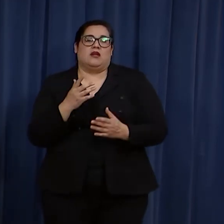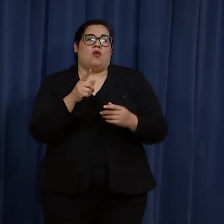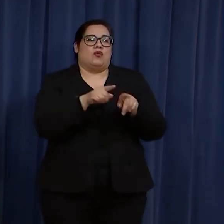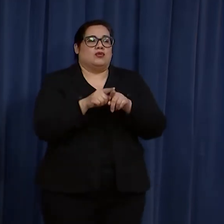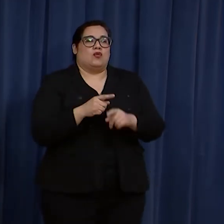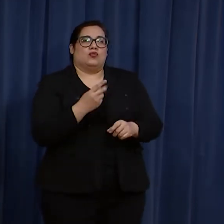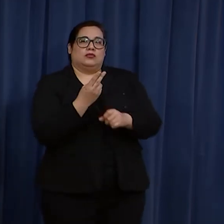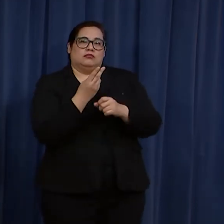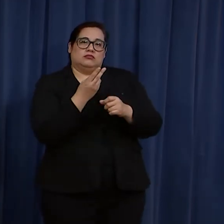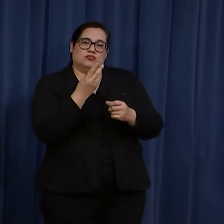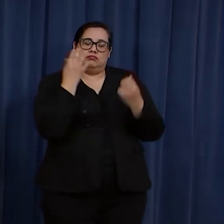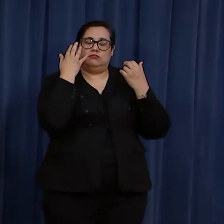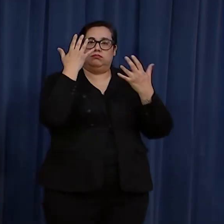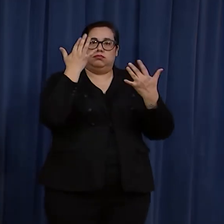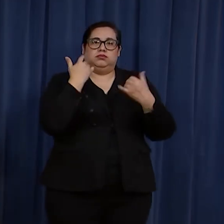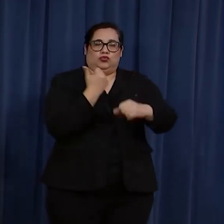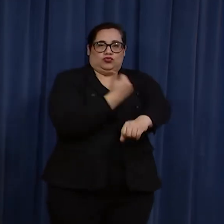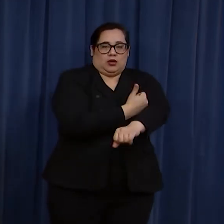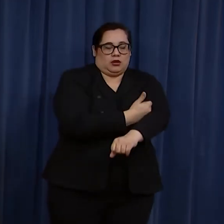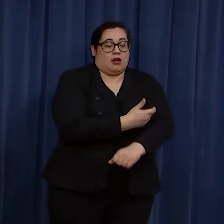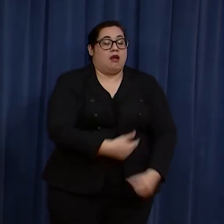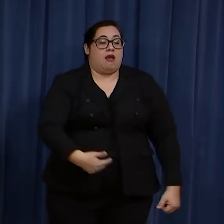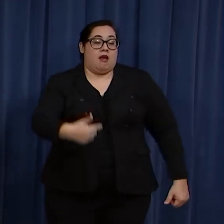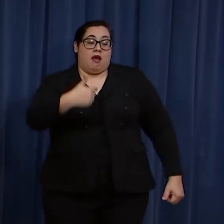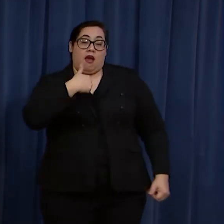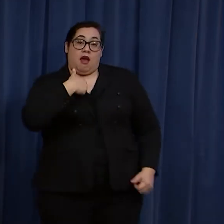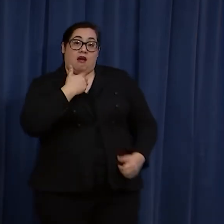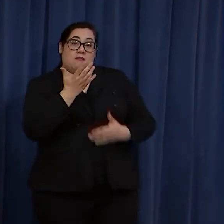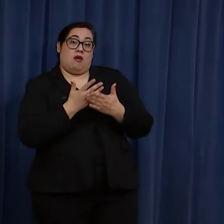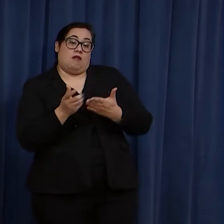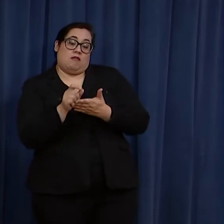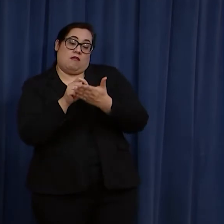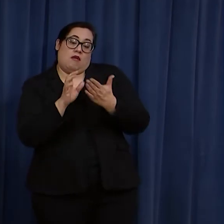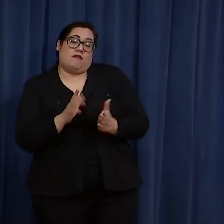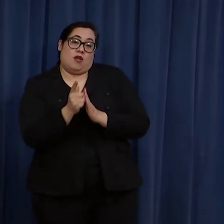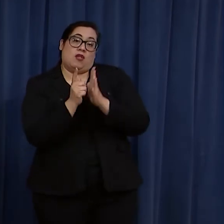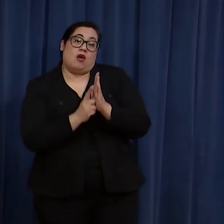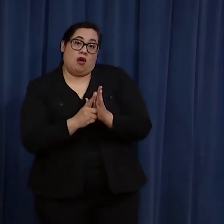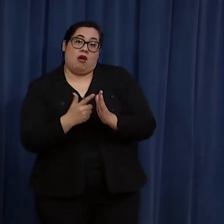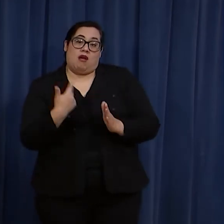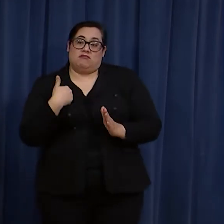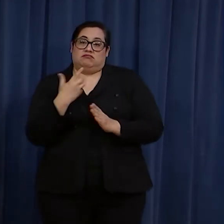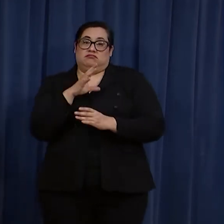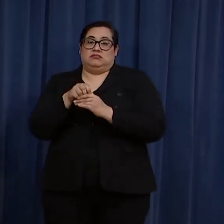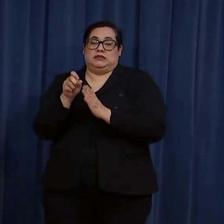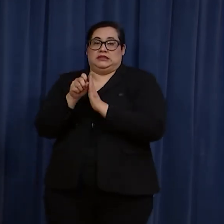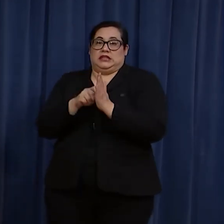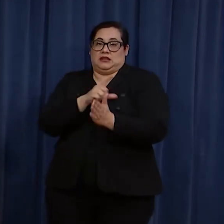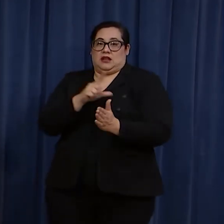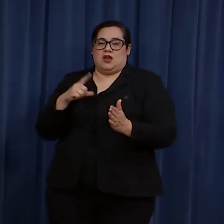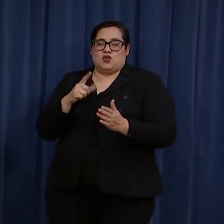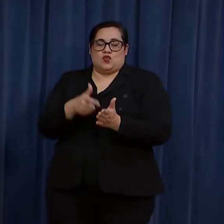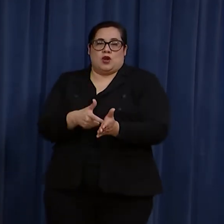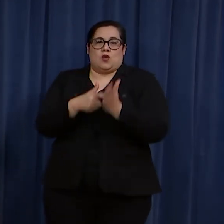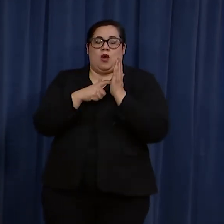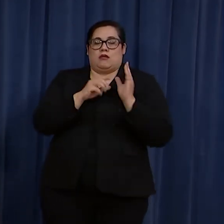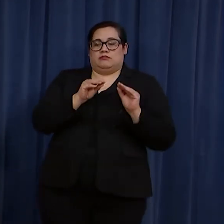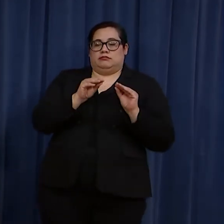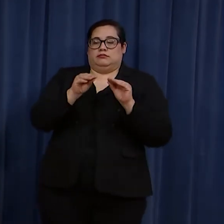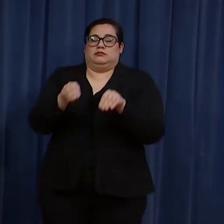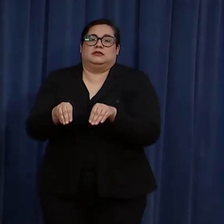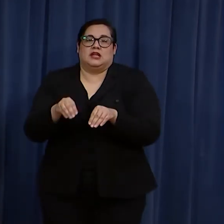a state legislator, I authored the law that created a pilot project to require the installation